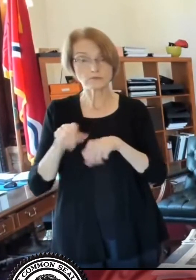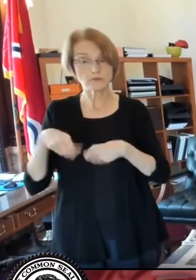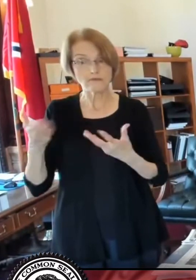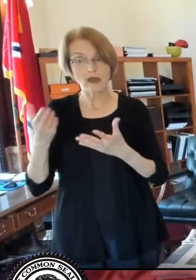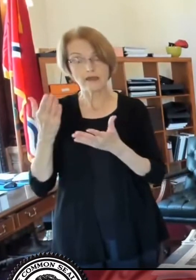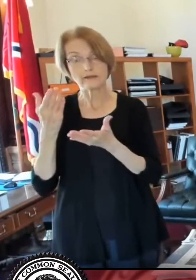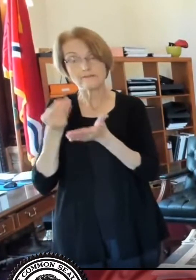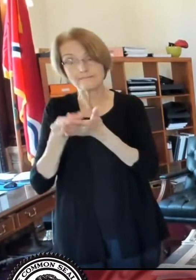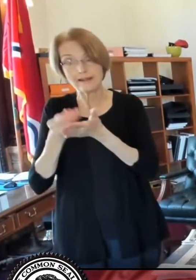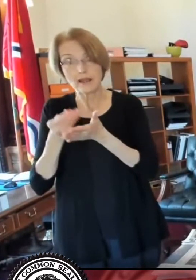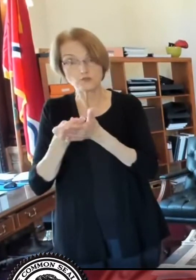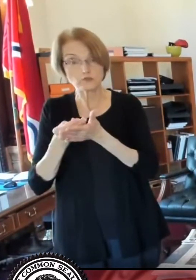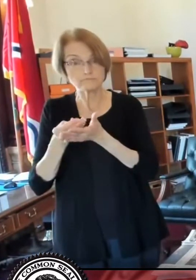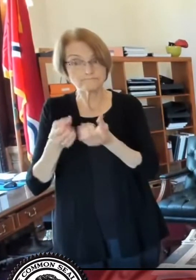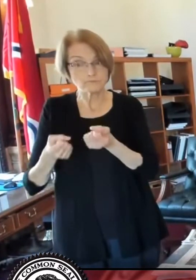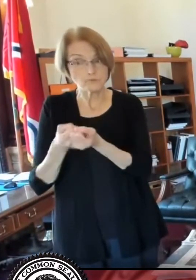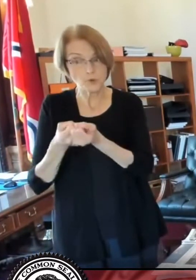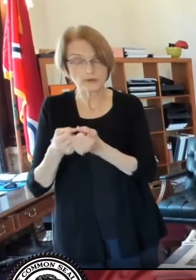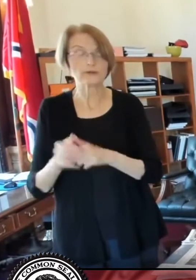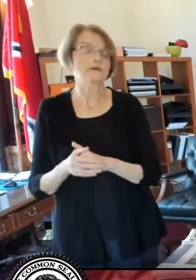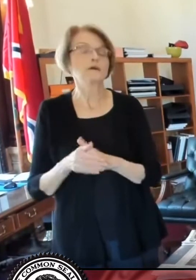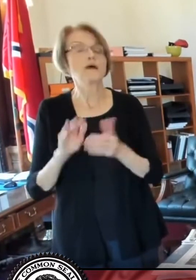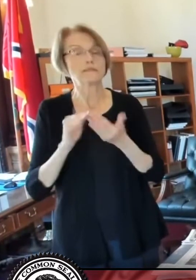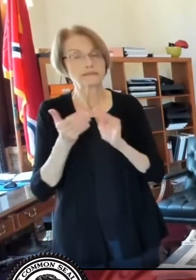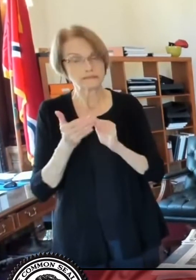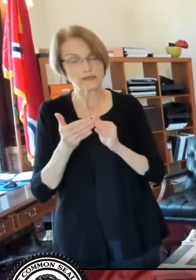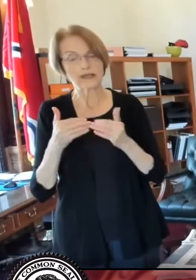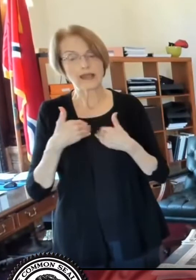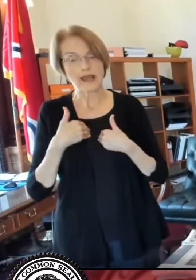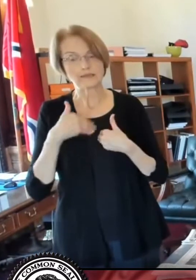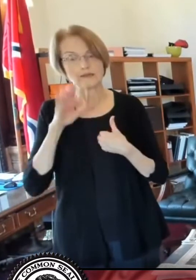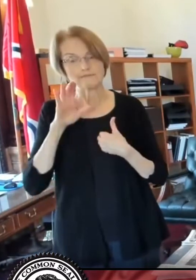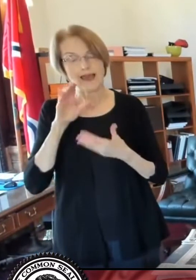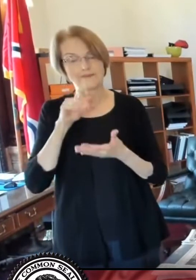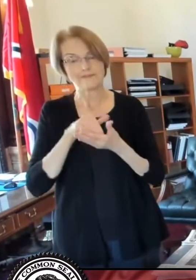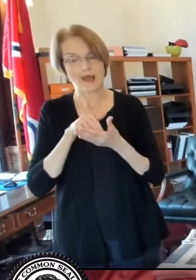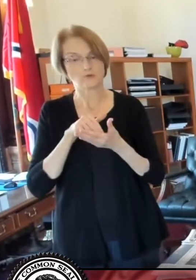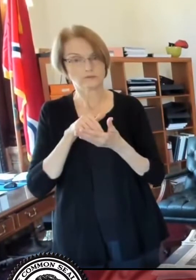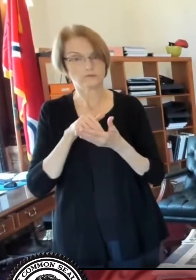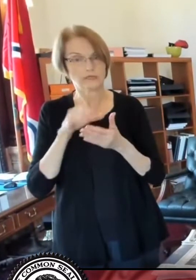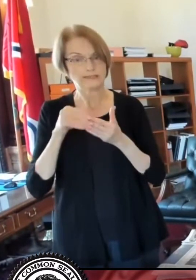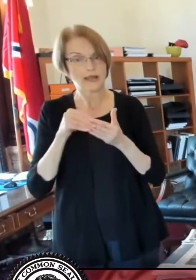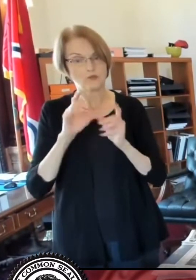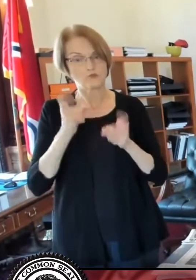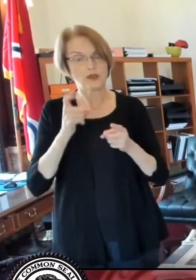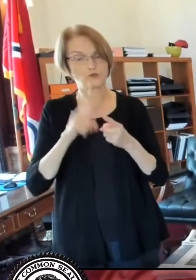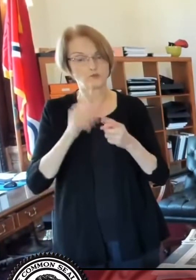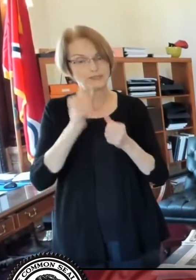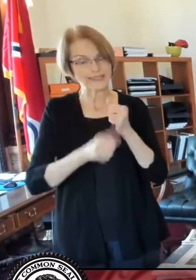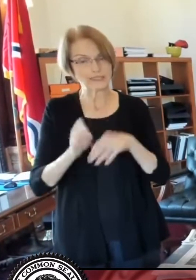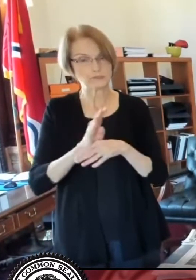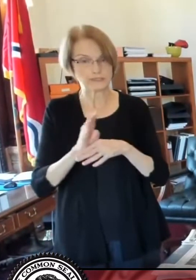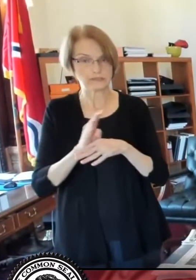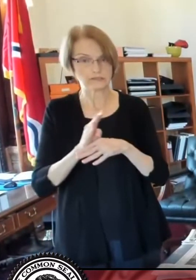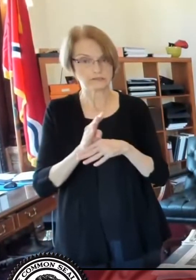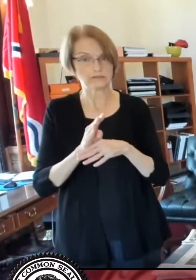help? So Andrew, the city does have a program of a $5,000 grant to small businesses. That's businesses with